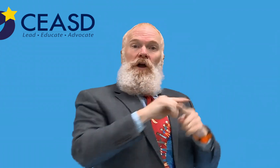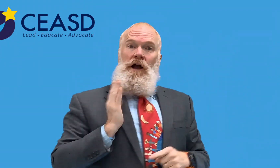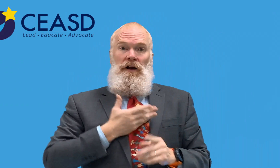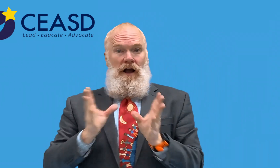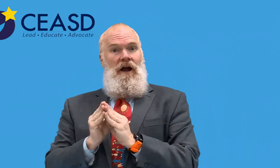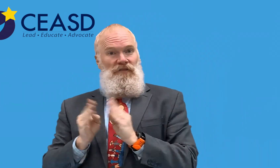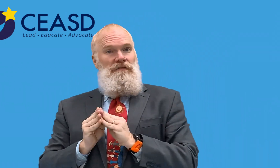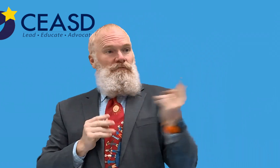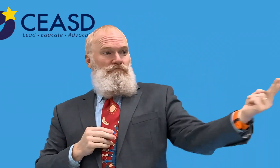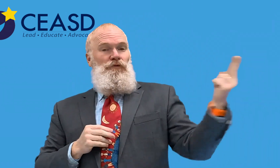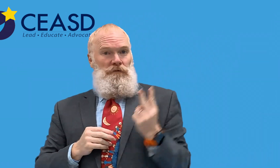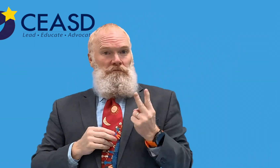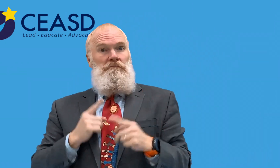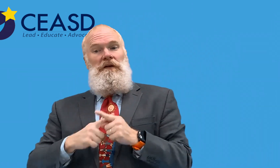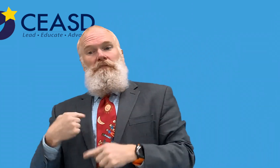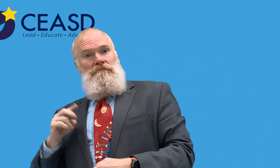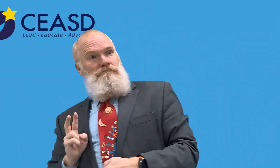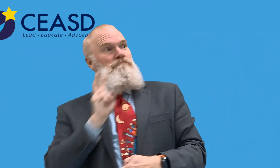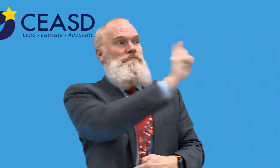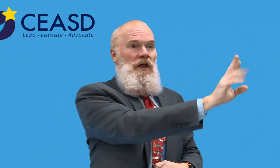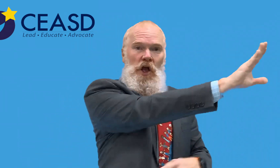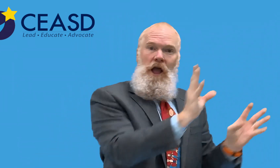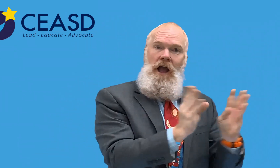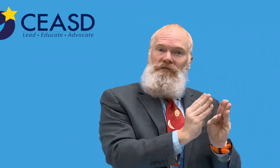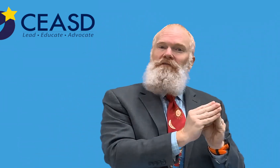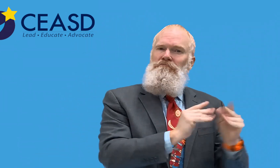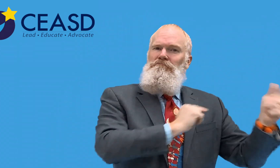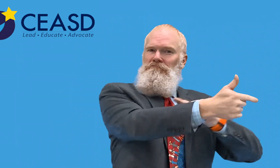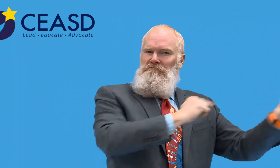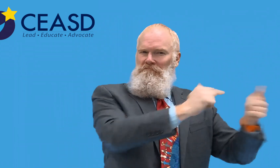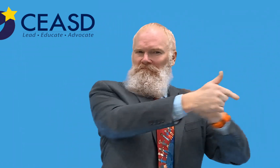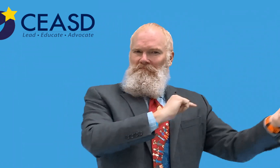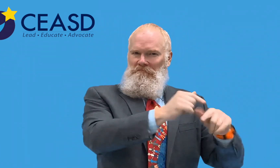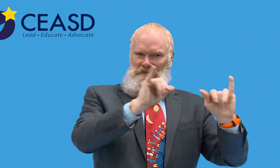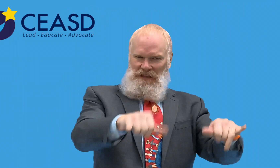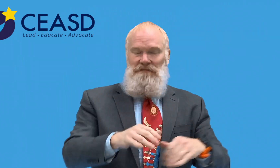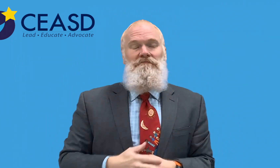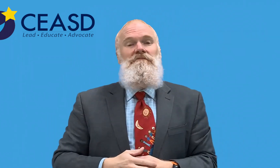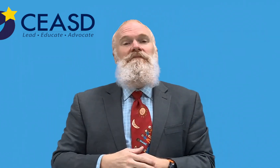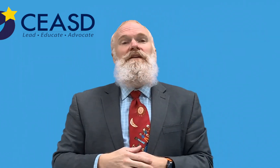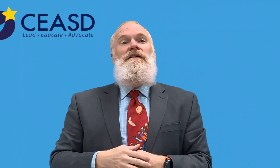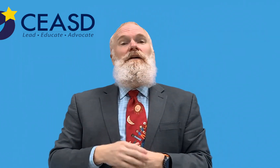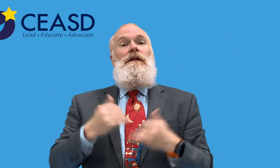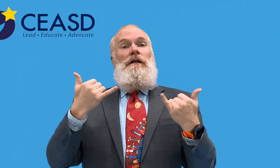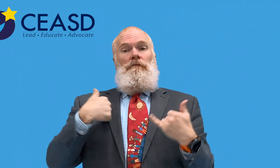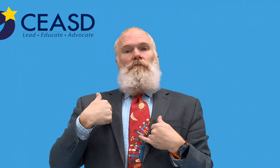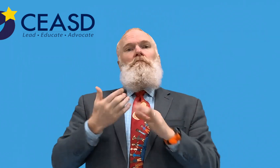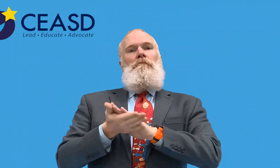that NAD would have a presence at our conference by the way of 2 delegates. In turn, CEASD would send 2 delegates to NAD's